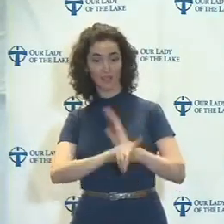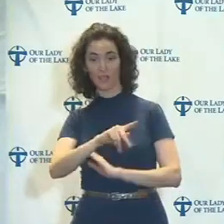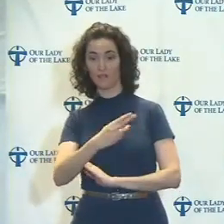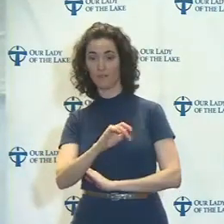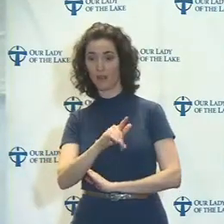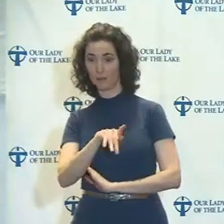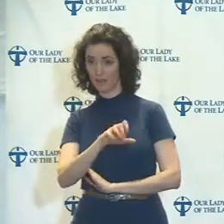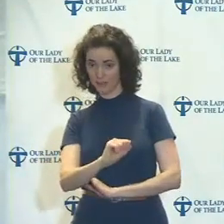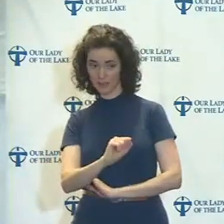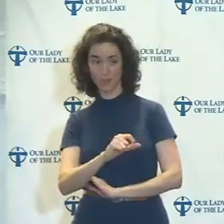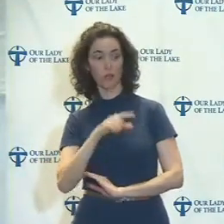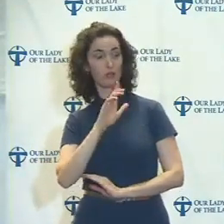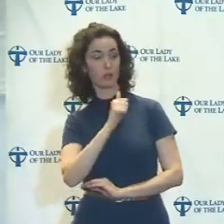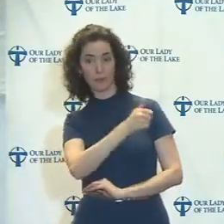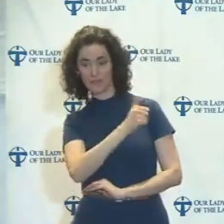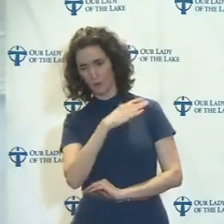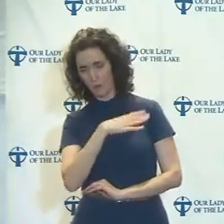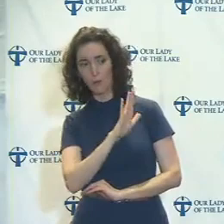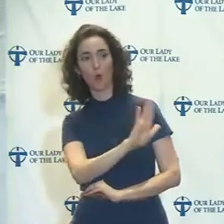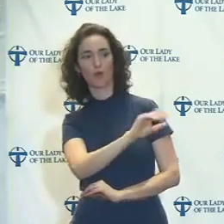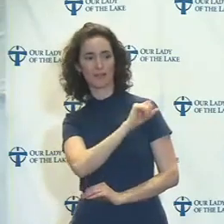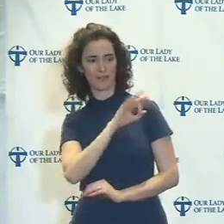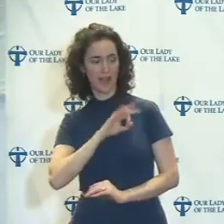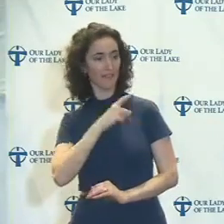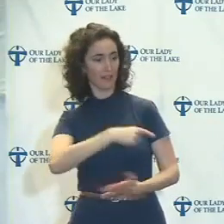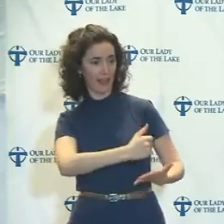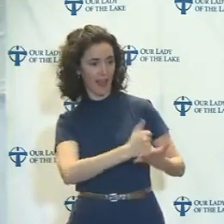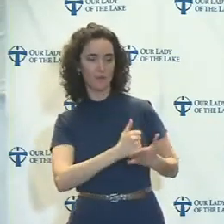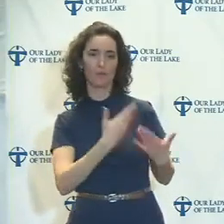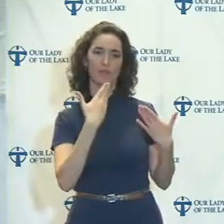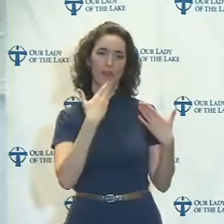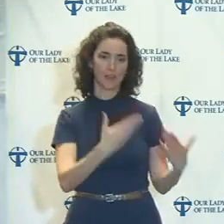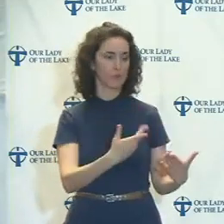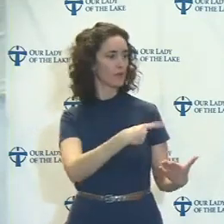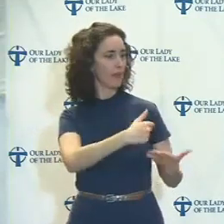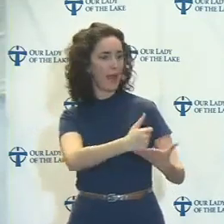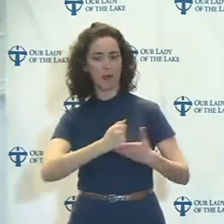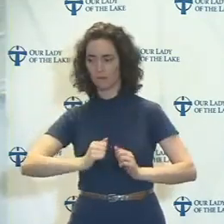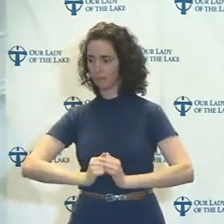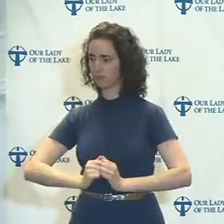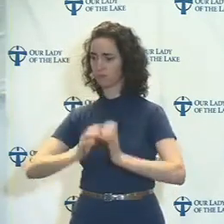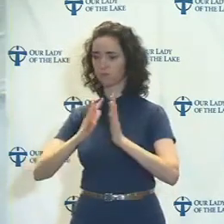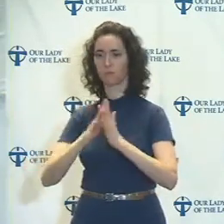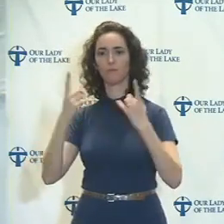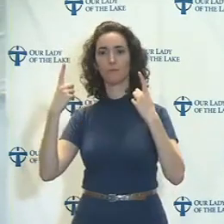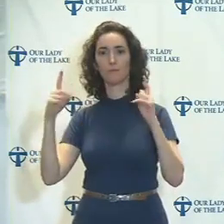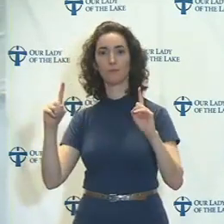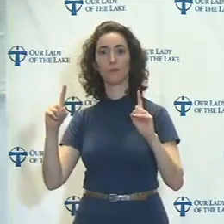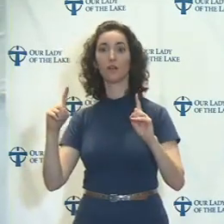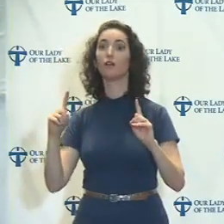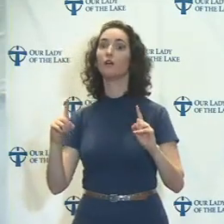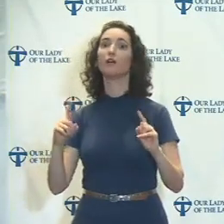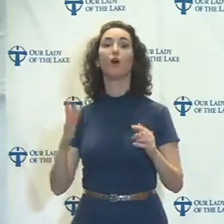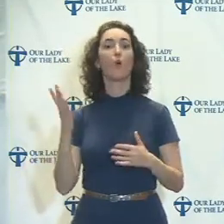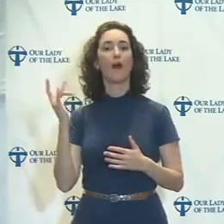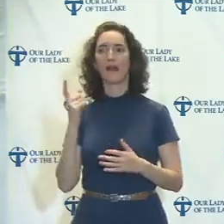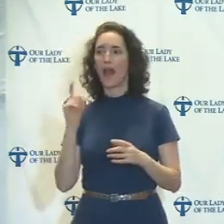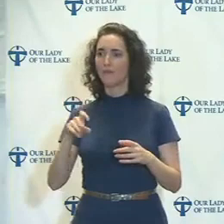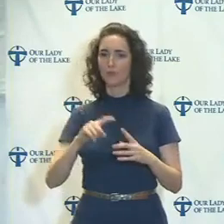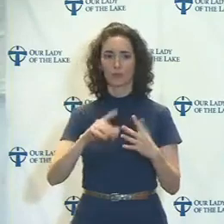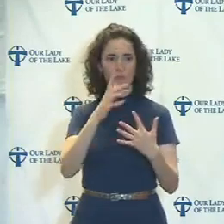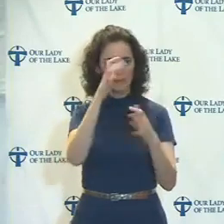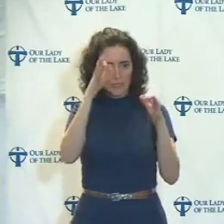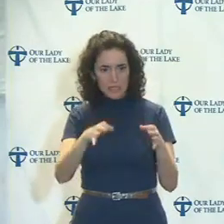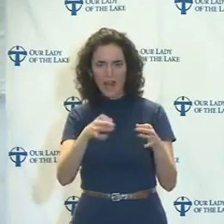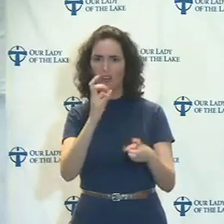and her staff and the help that they've given us in order to make this a reality. These were difficult choices. The governor